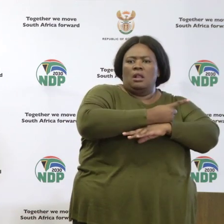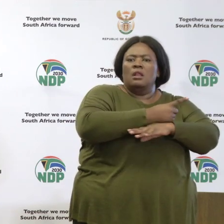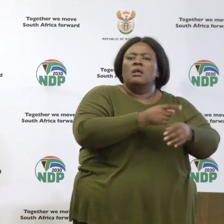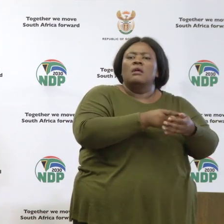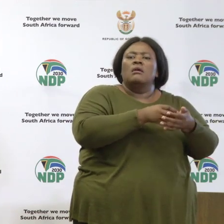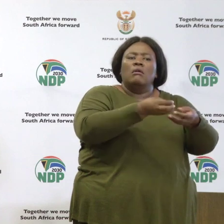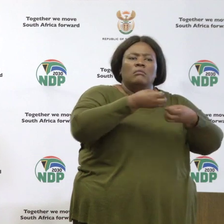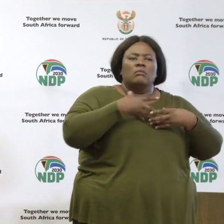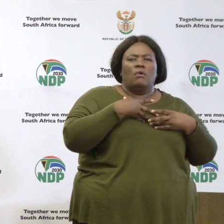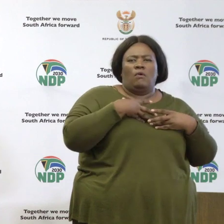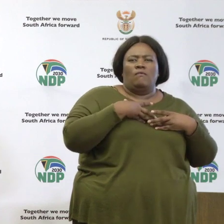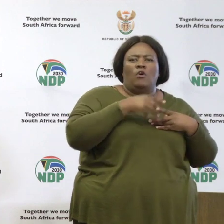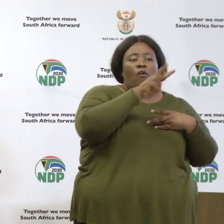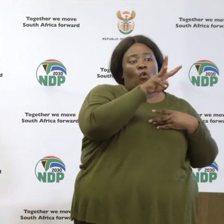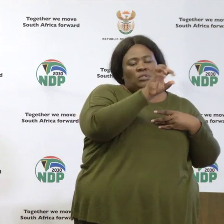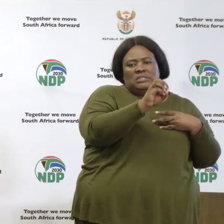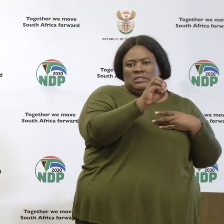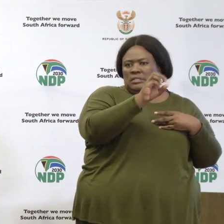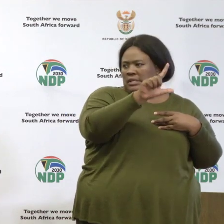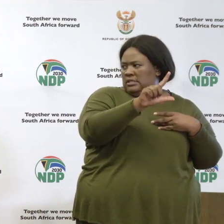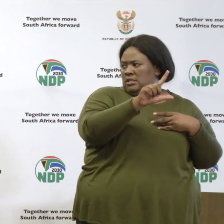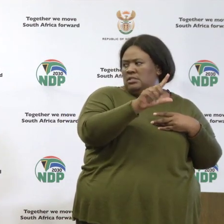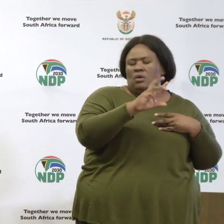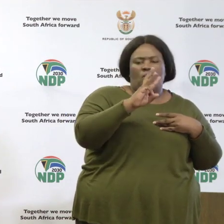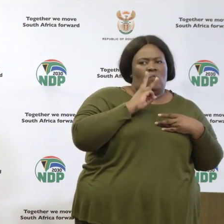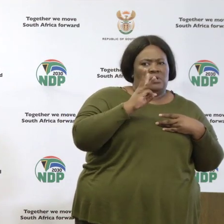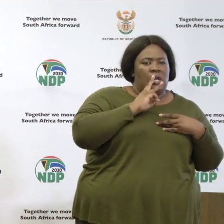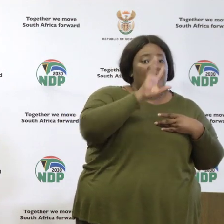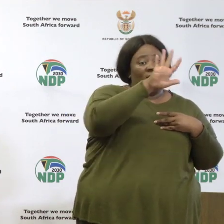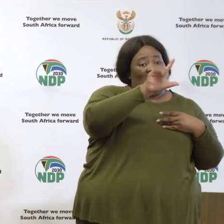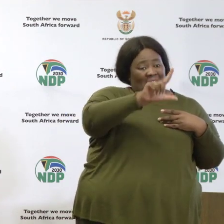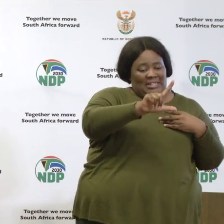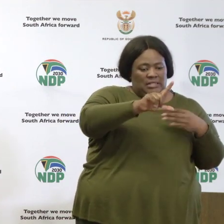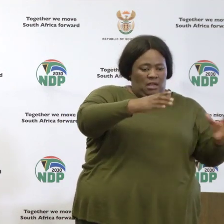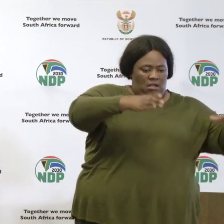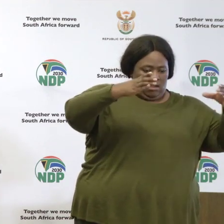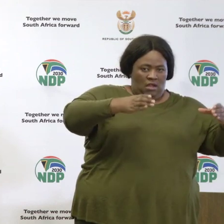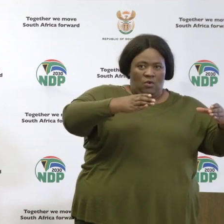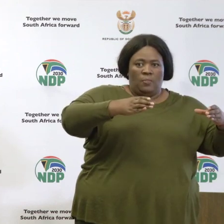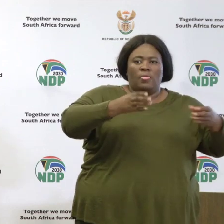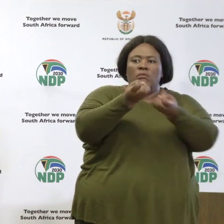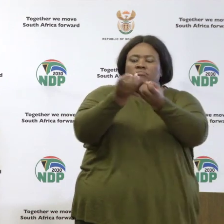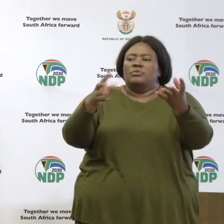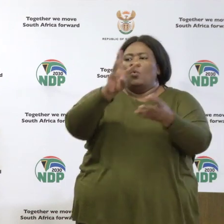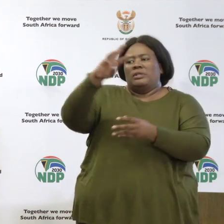of water in 5-liter containers to be distributed in the Western Cape regional